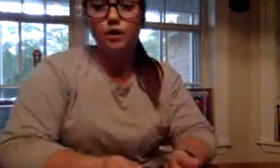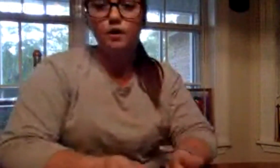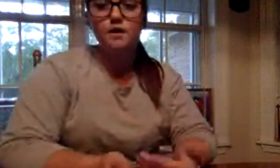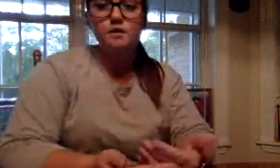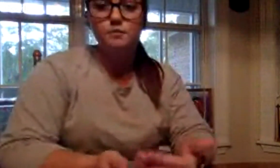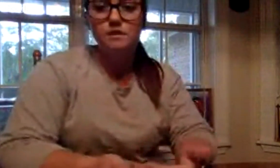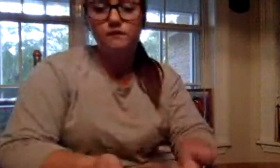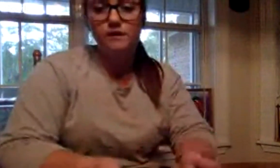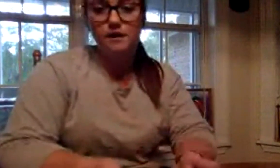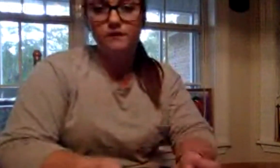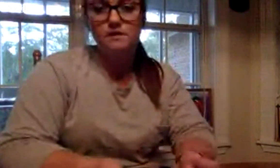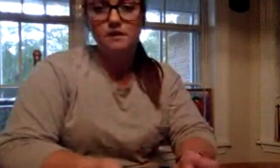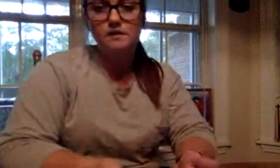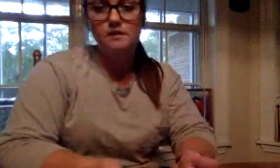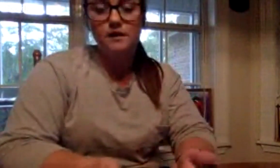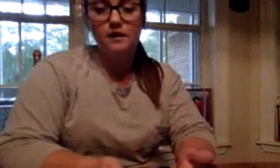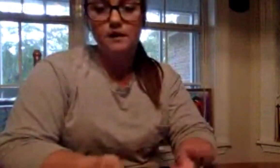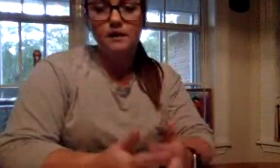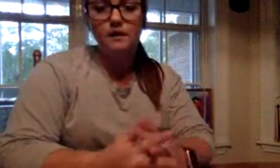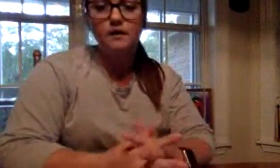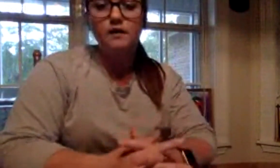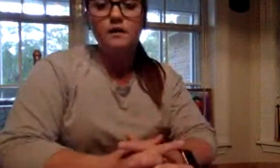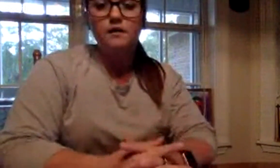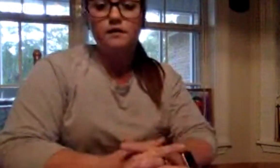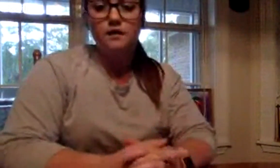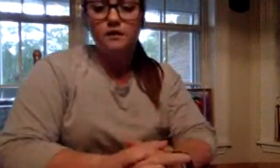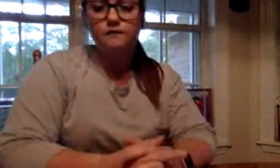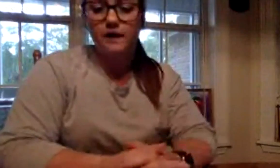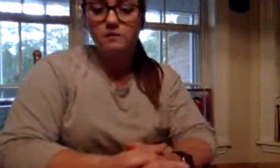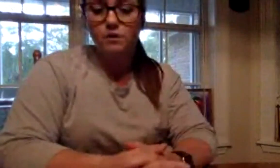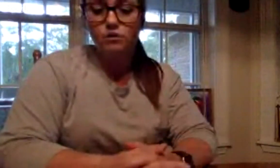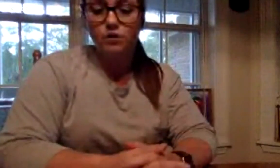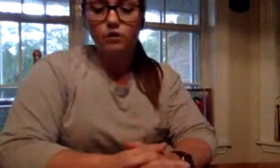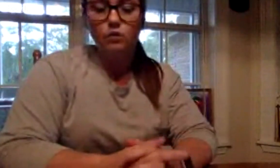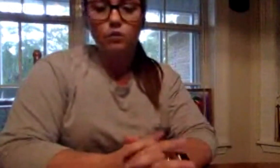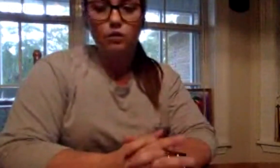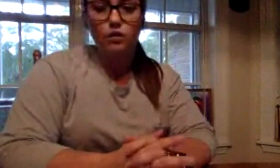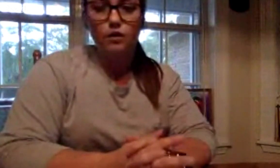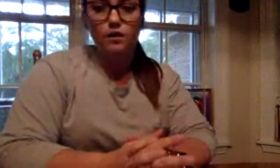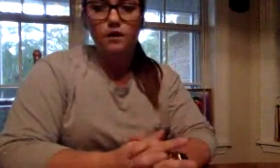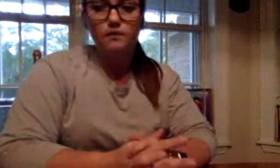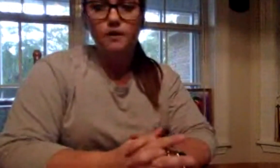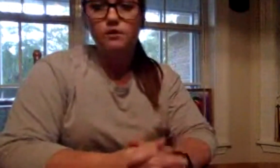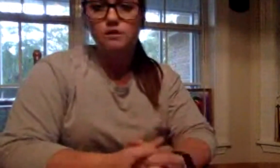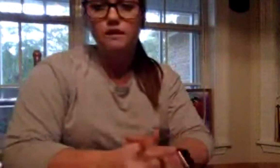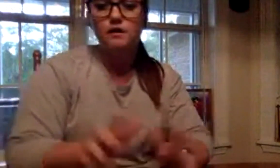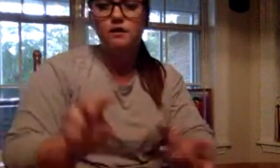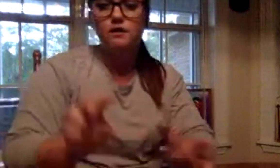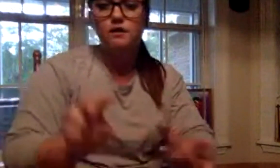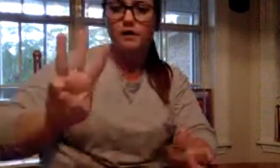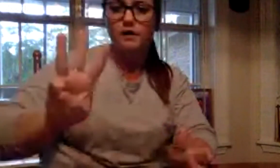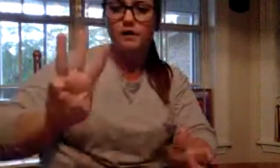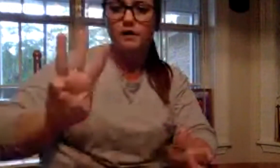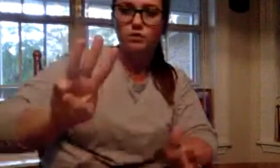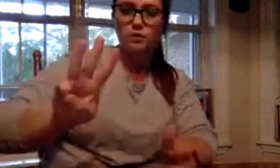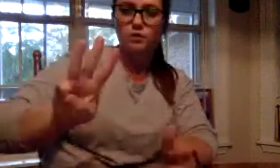were specific deficits in the fine motor or the understanding or able to